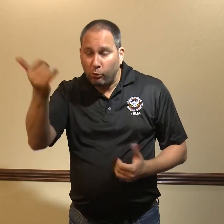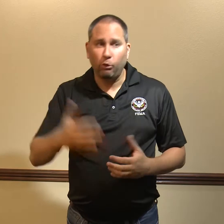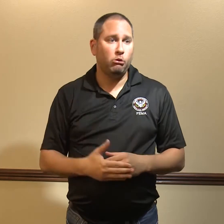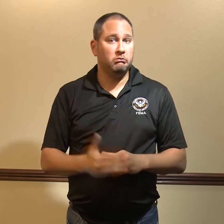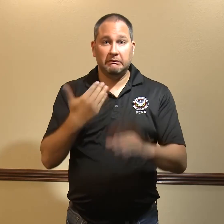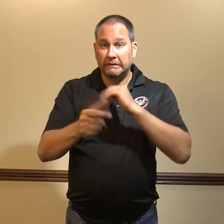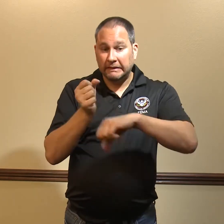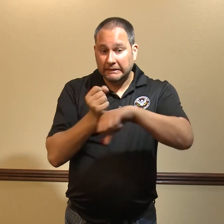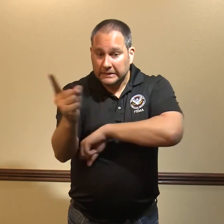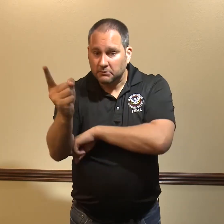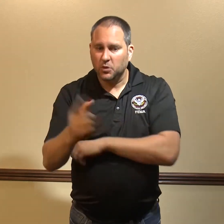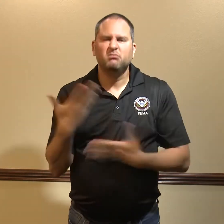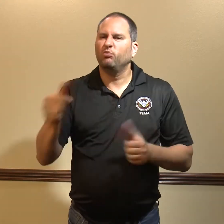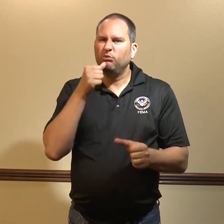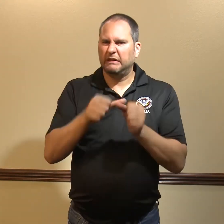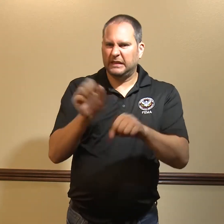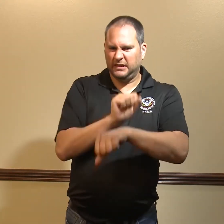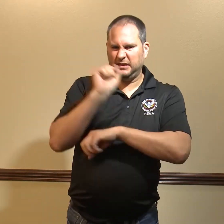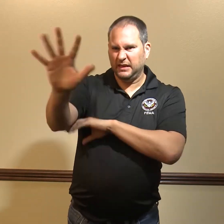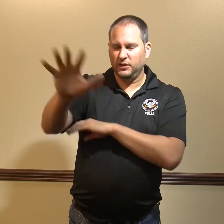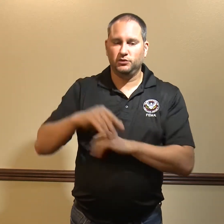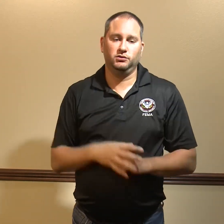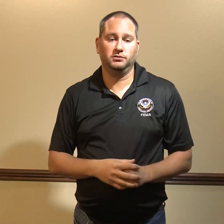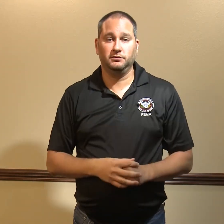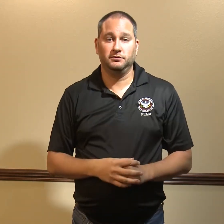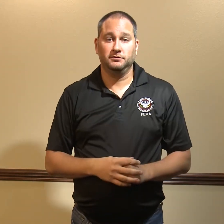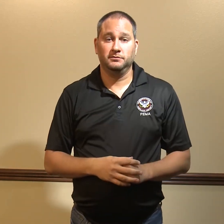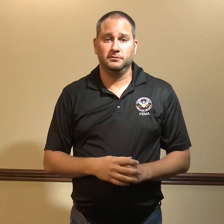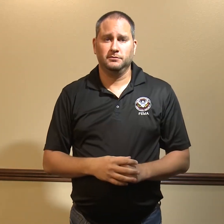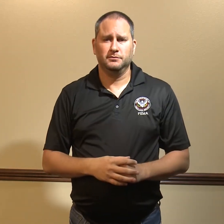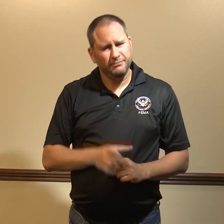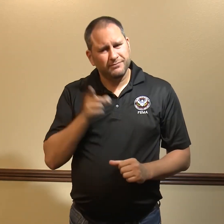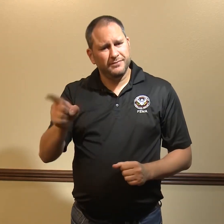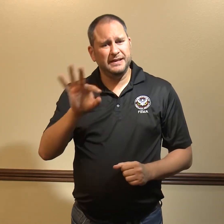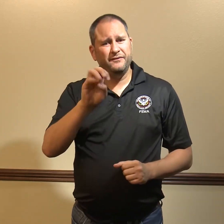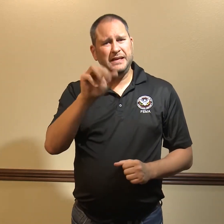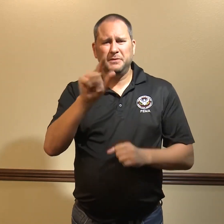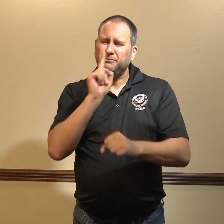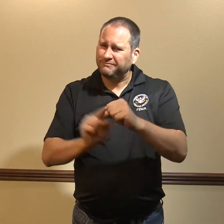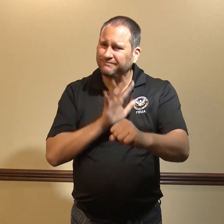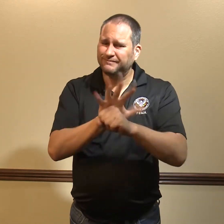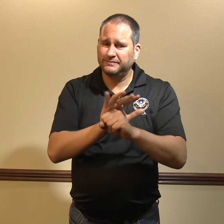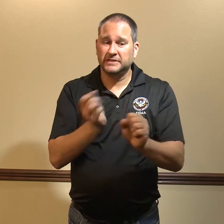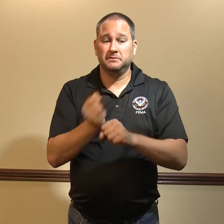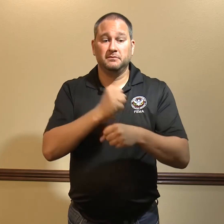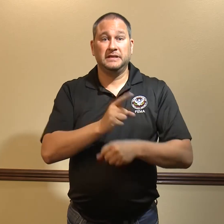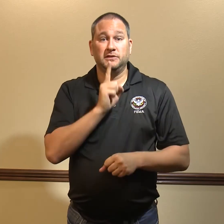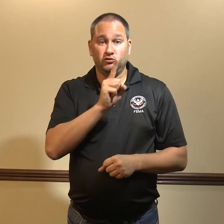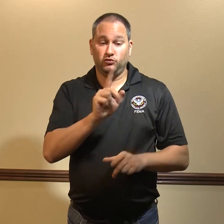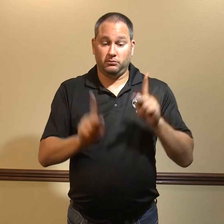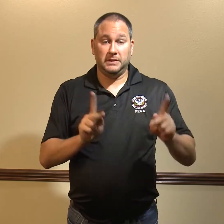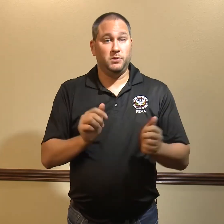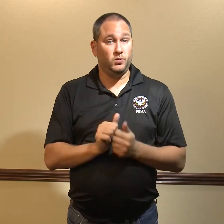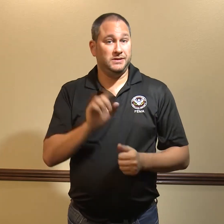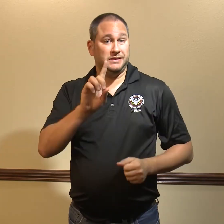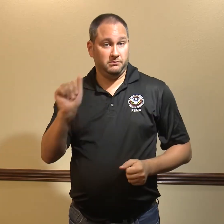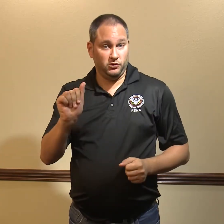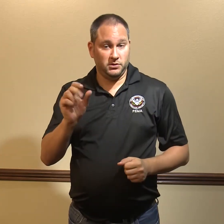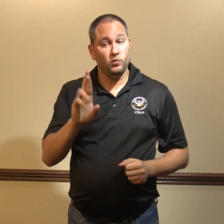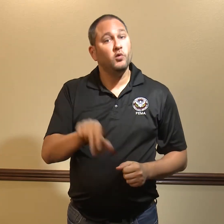FEMA. FEMA is committed to ensuring people with disabilities or